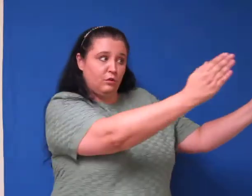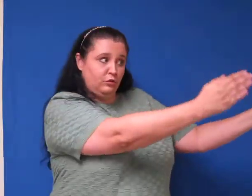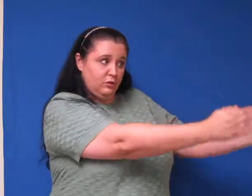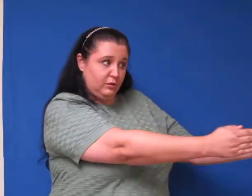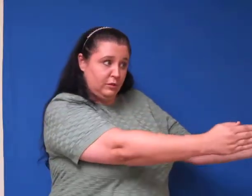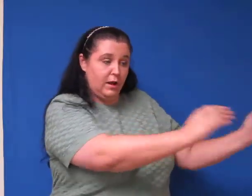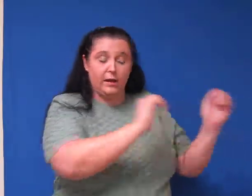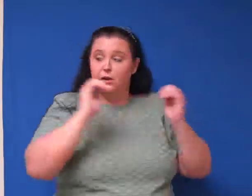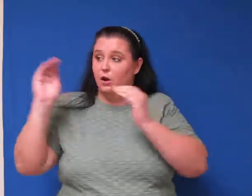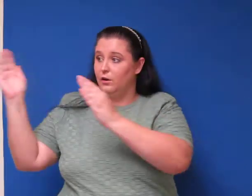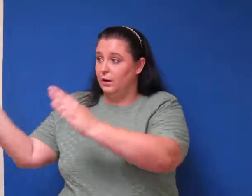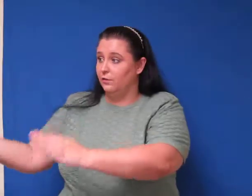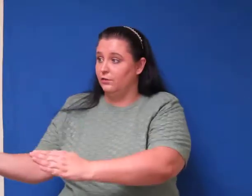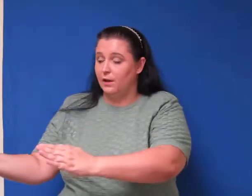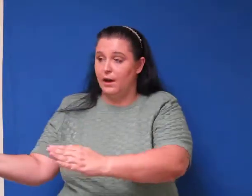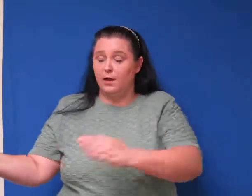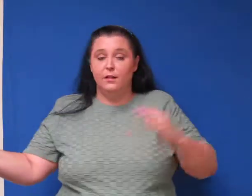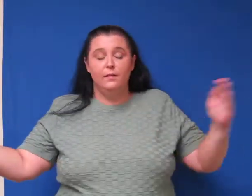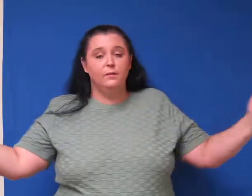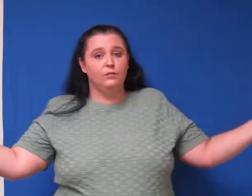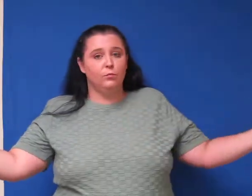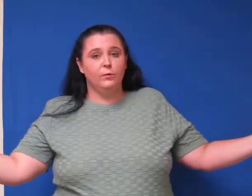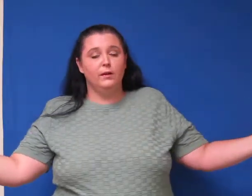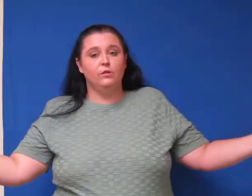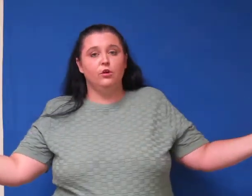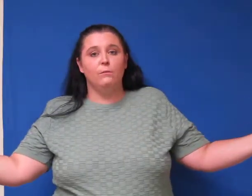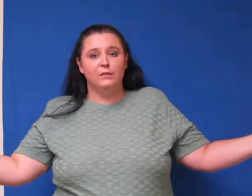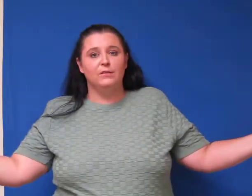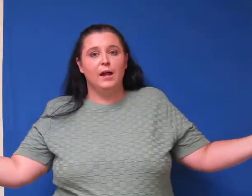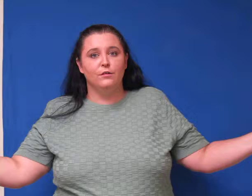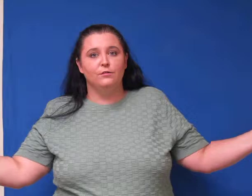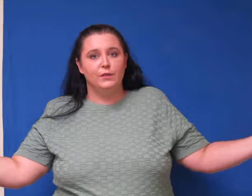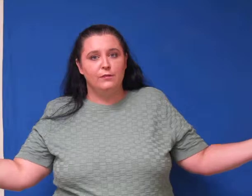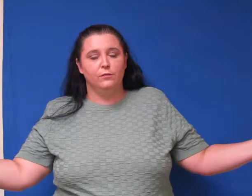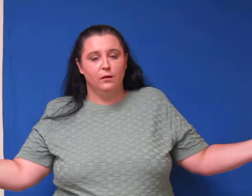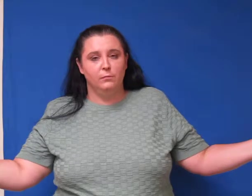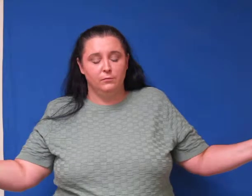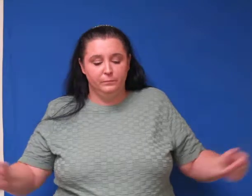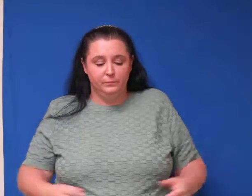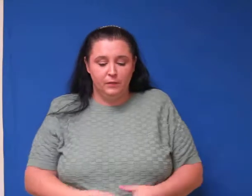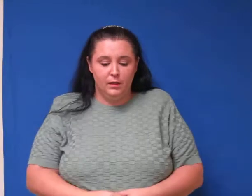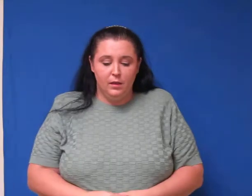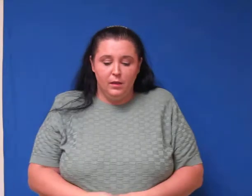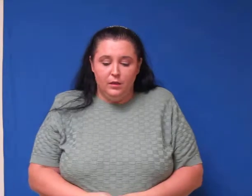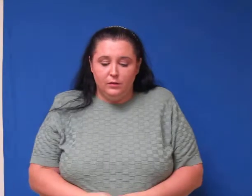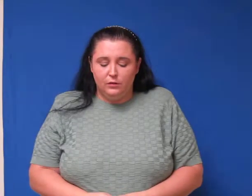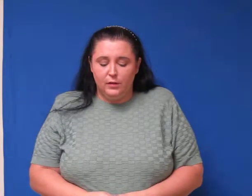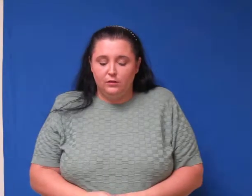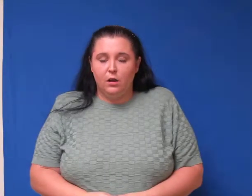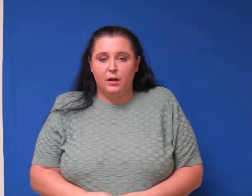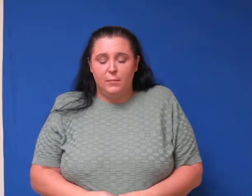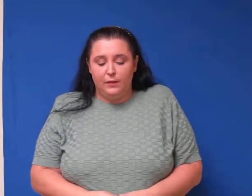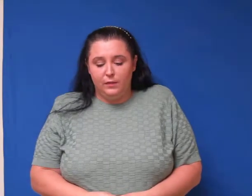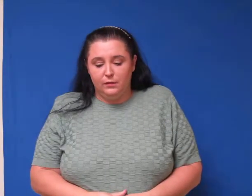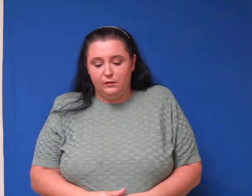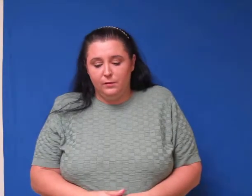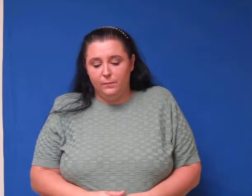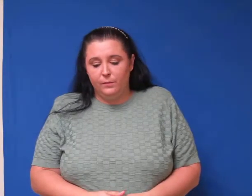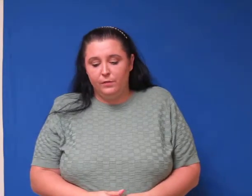to the side, on either side. This is where we get the term the signer's V from. So let's talk about this.